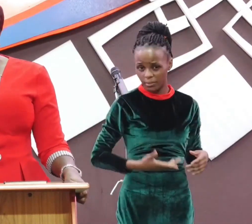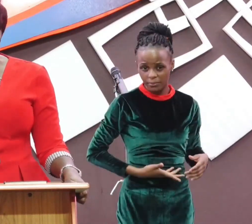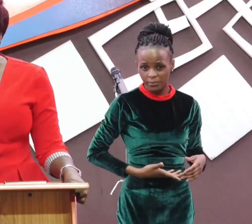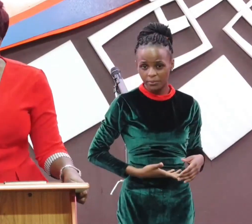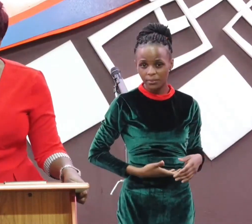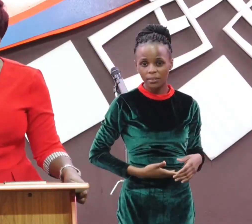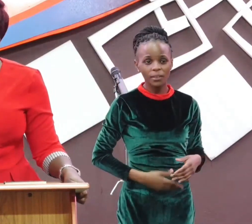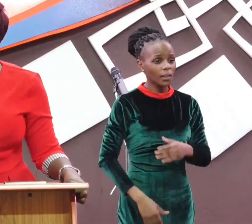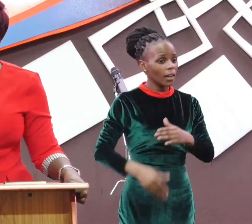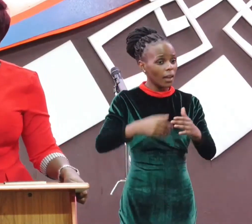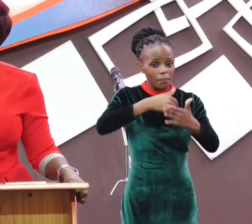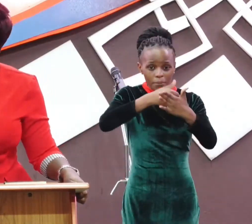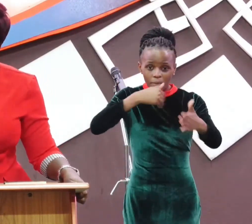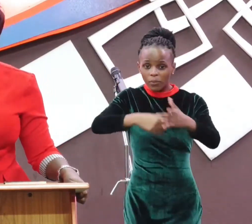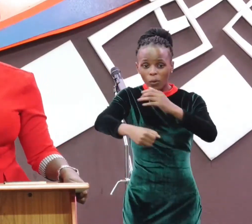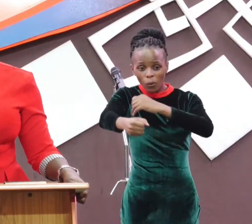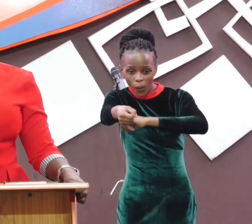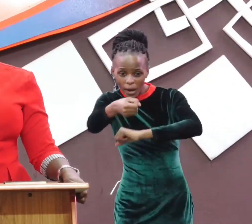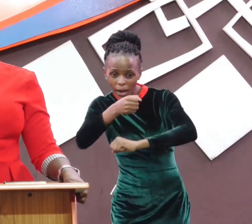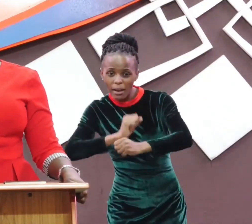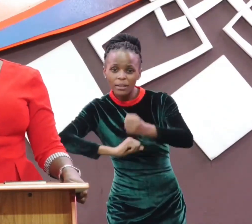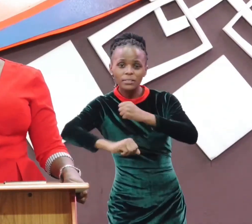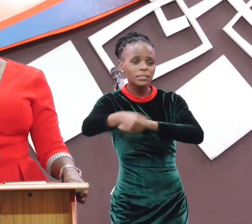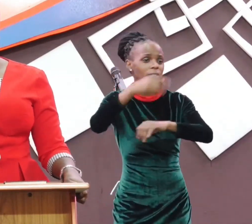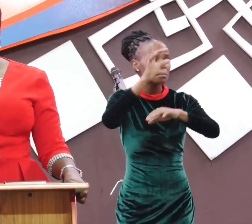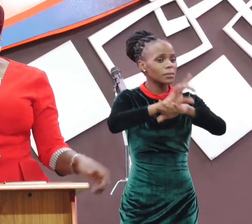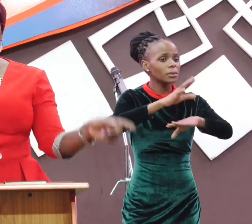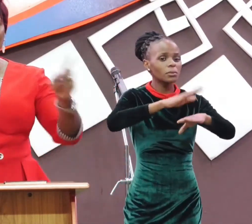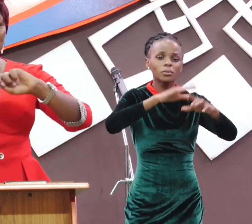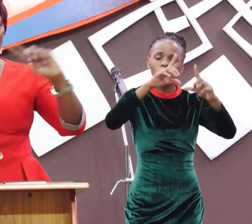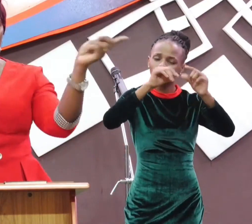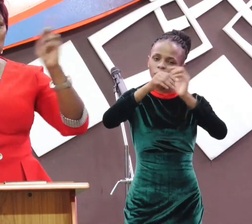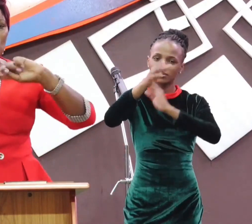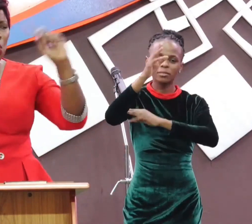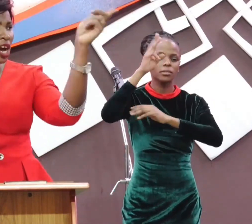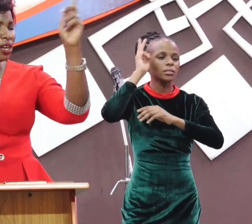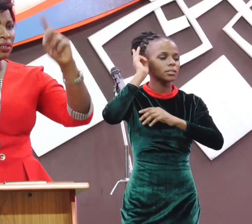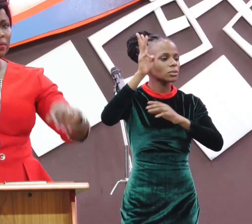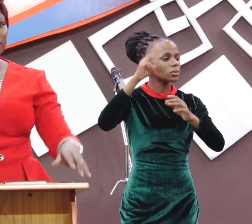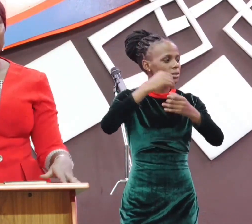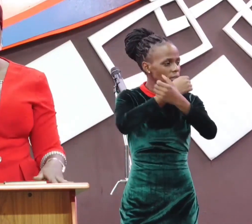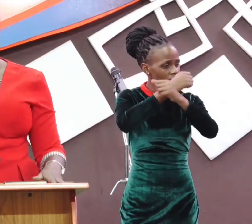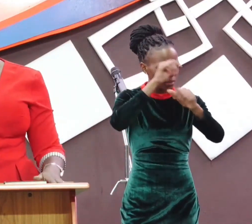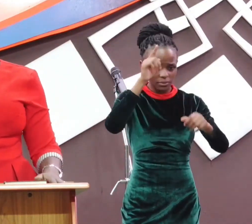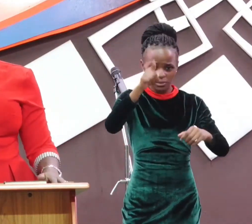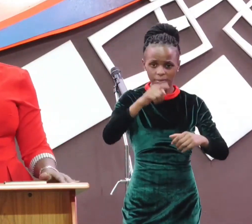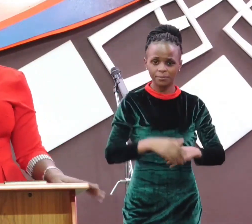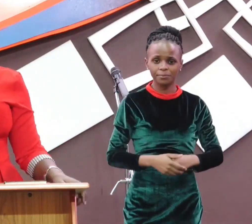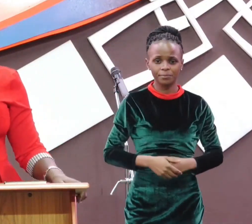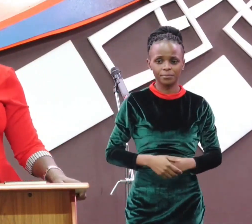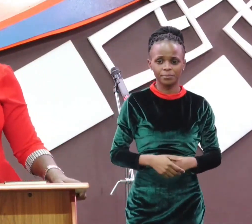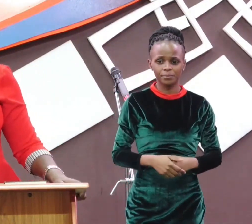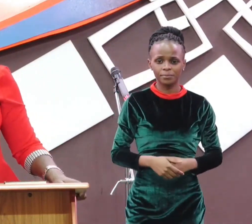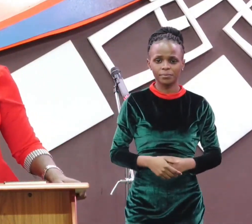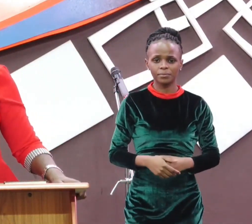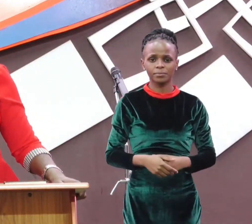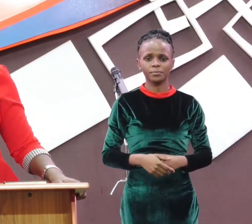God? Watambule kigambo kya Katonda. Did you walk according to the word of God? Kyekigenda okukulokola. It's what will save you.